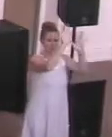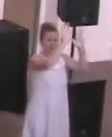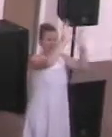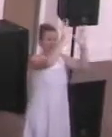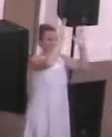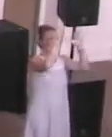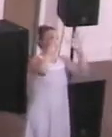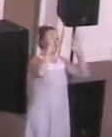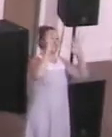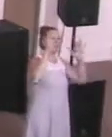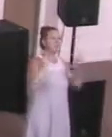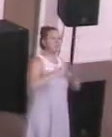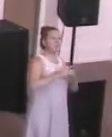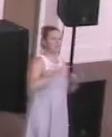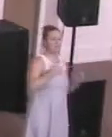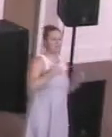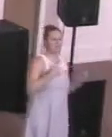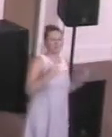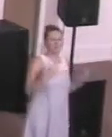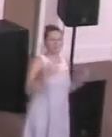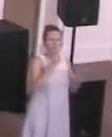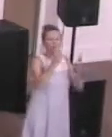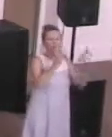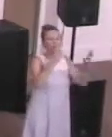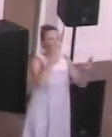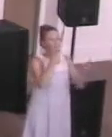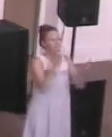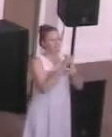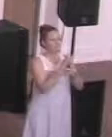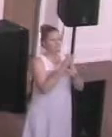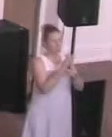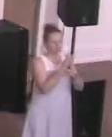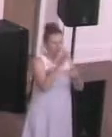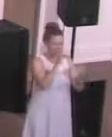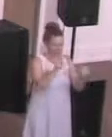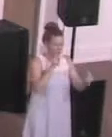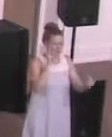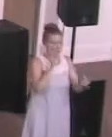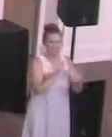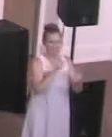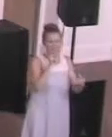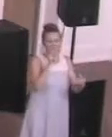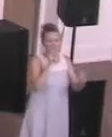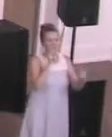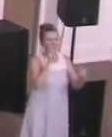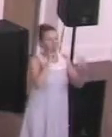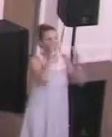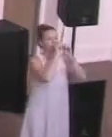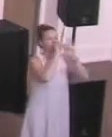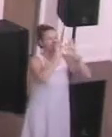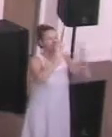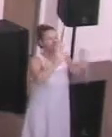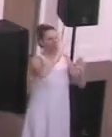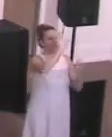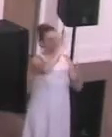Shining down on me, though this world's all as it should be, blessed be